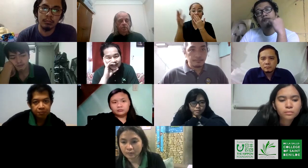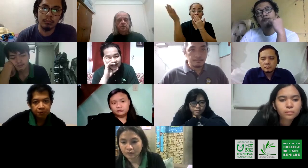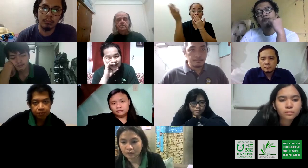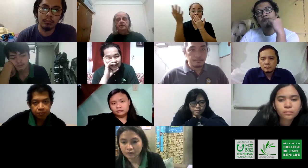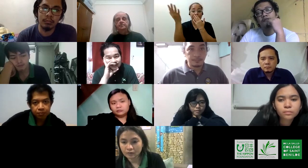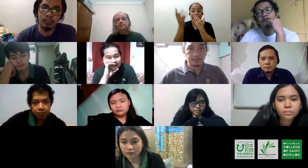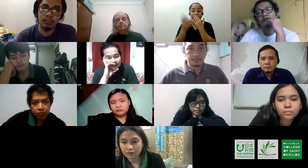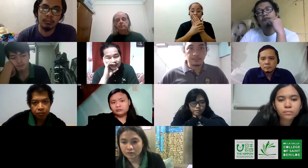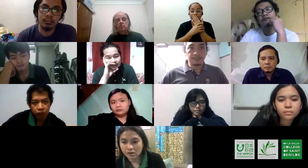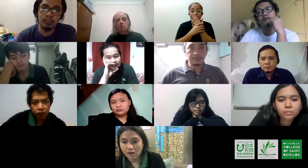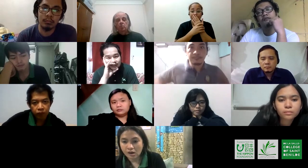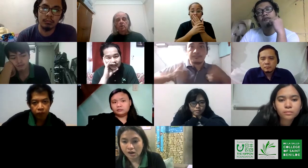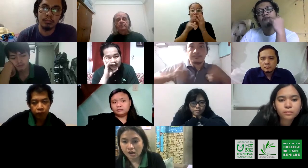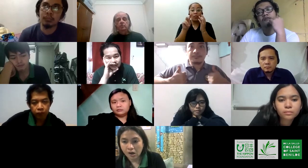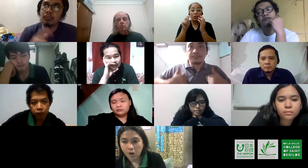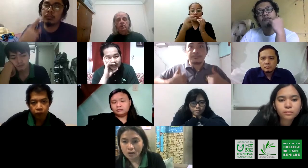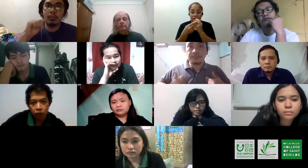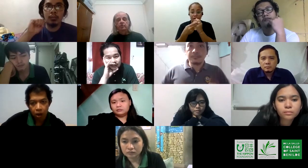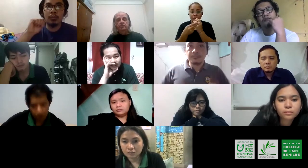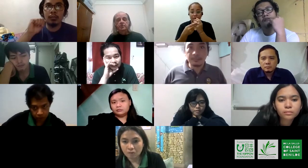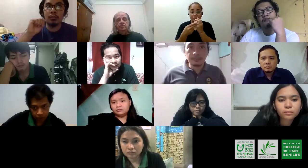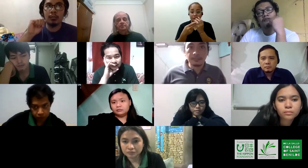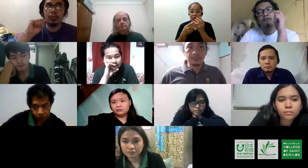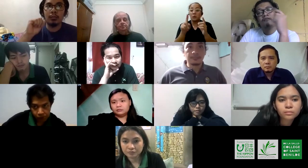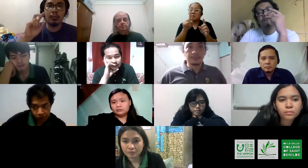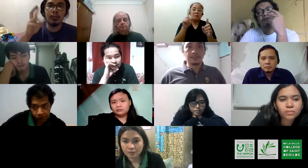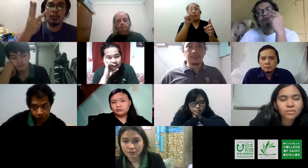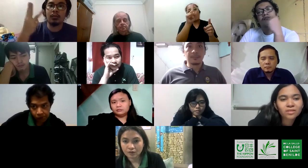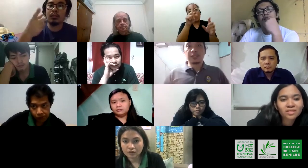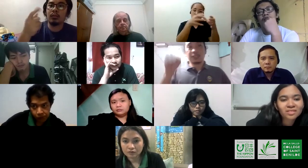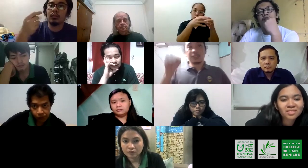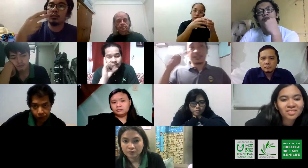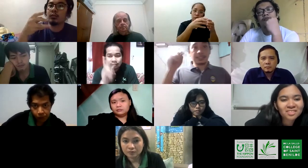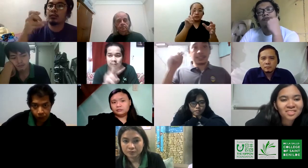is Thursday. One of the groups could.